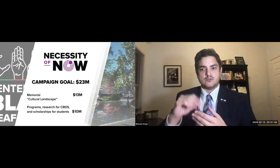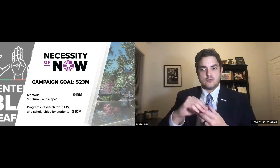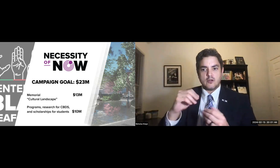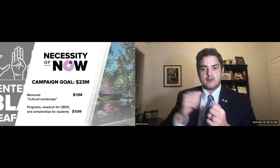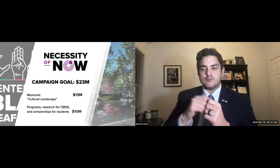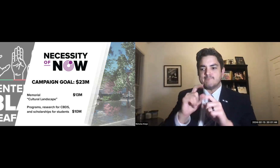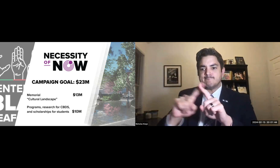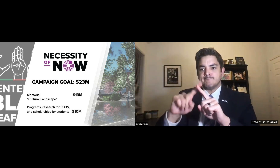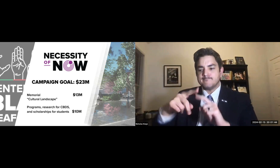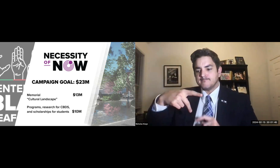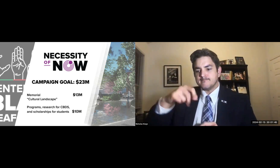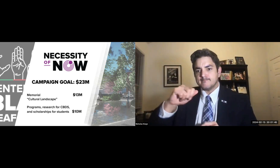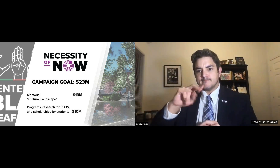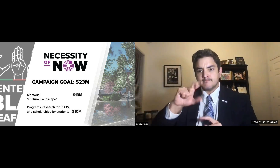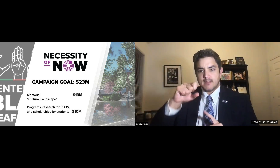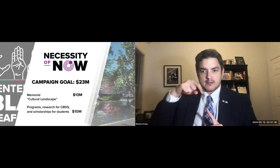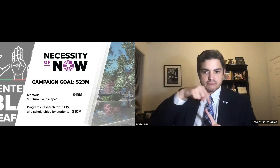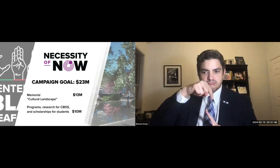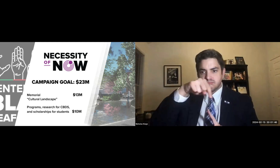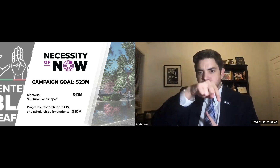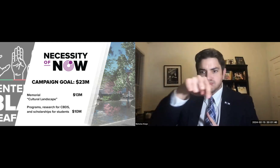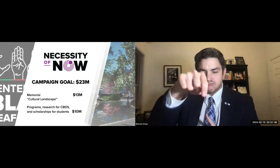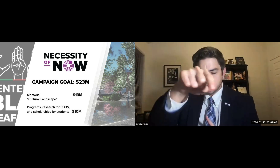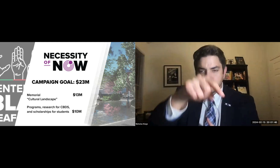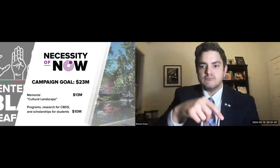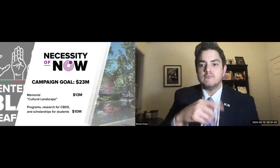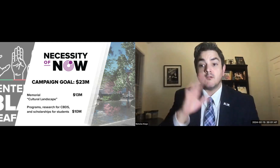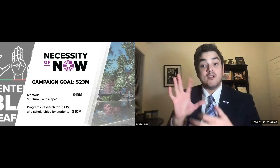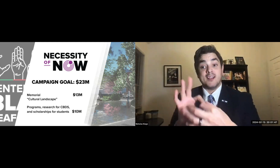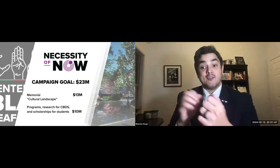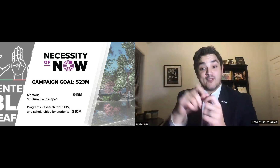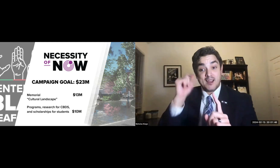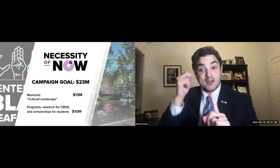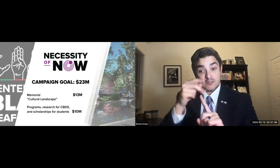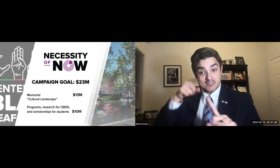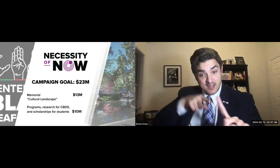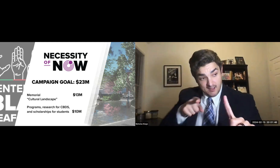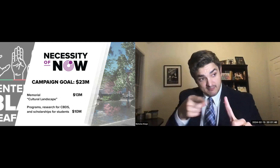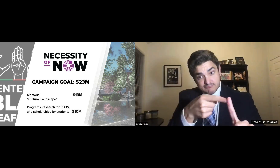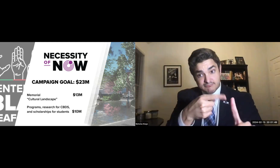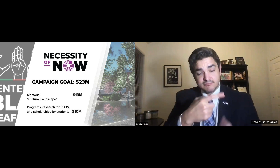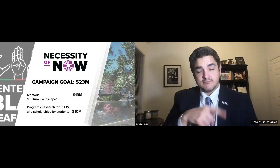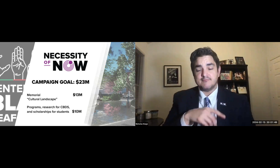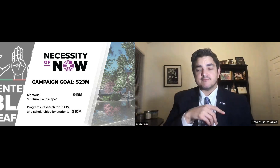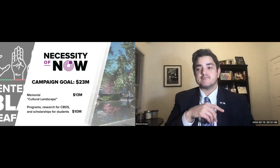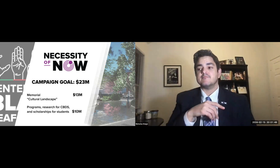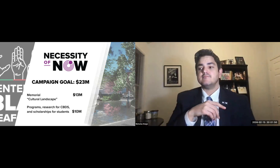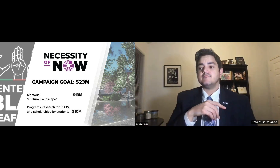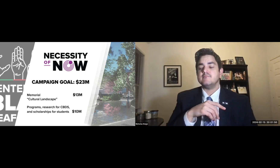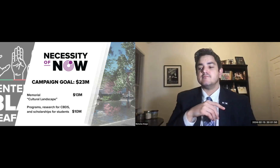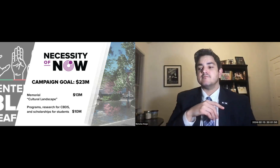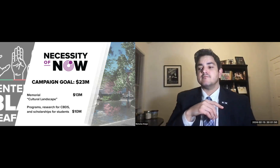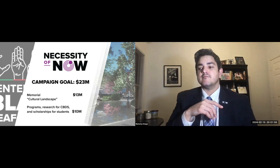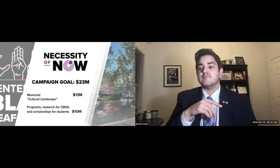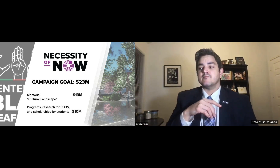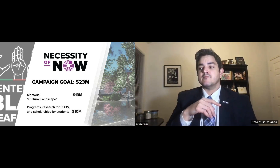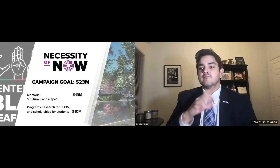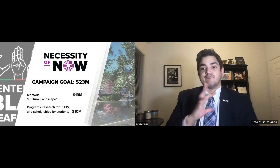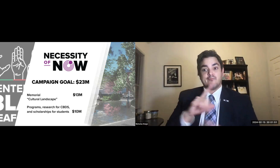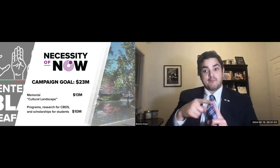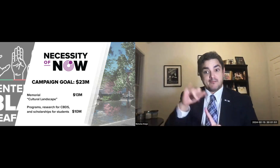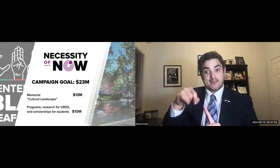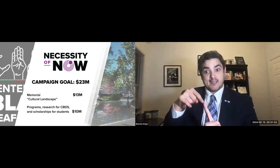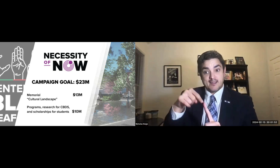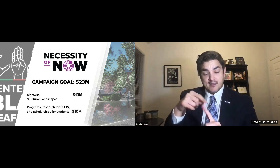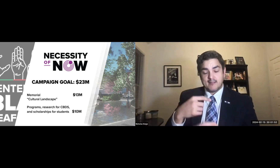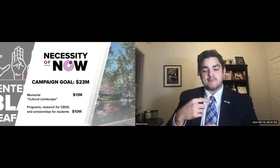for the Black deaf community. So they will tell the story through different panels that'll be set up in the garden, and it'll be right there by the